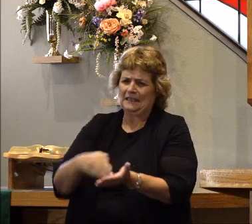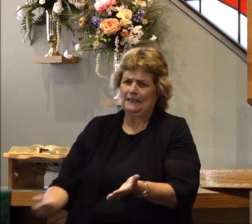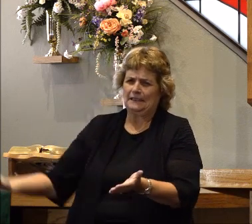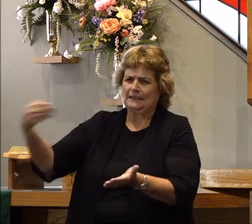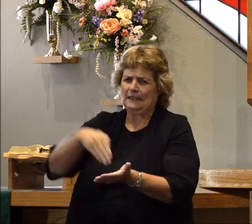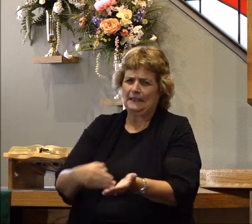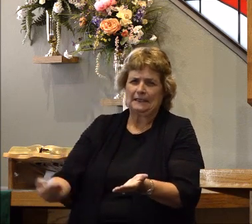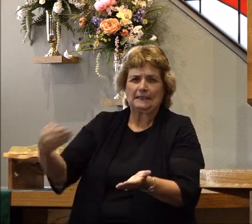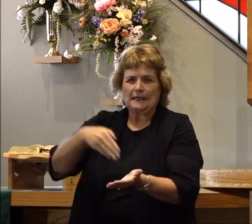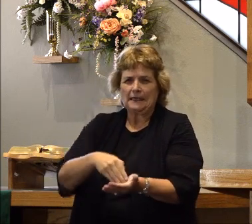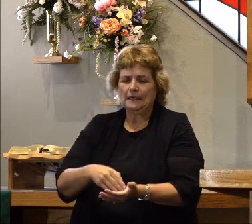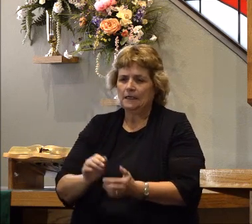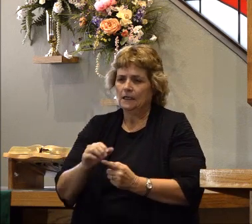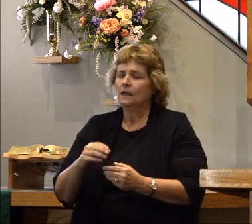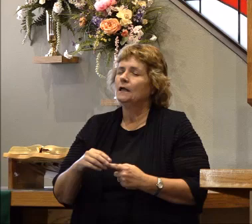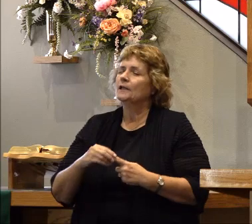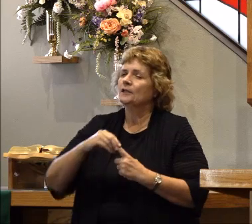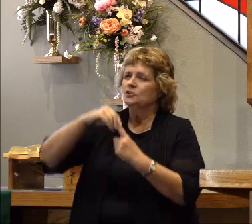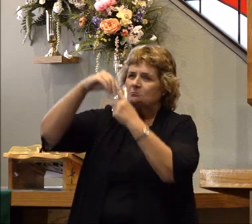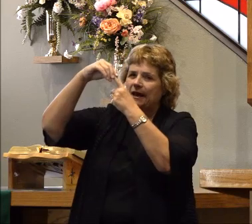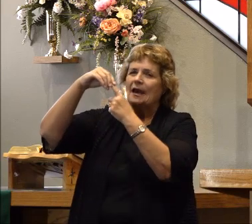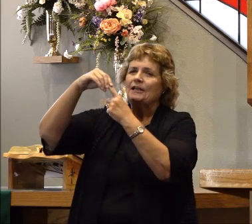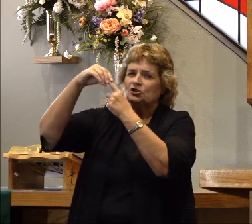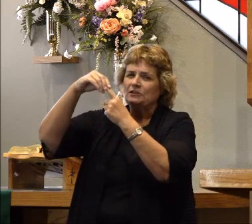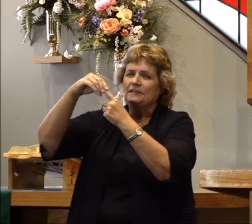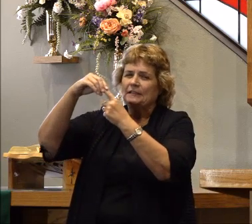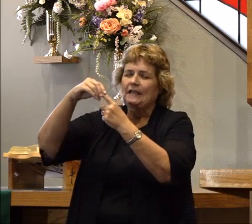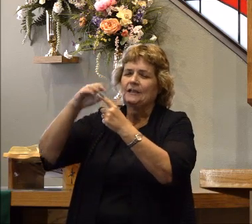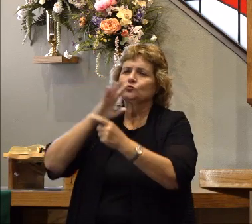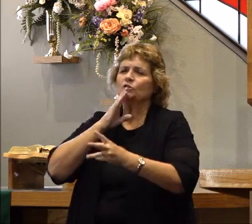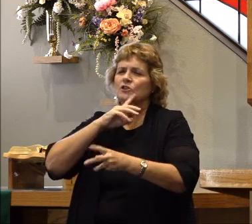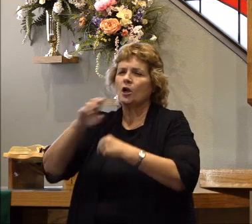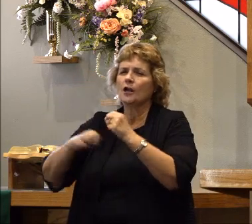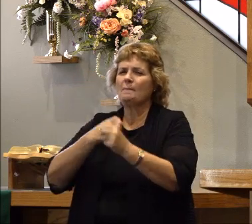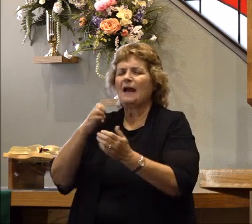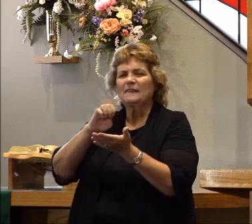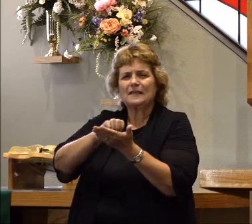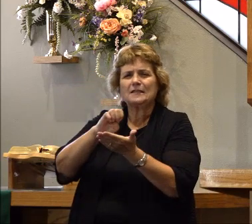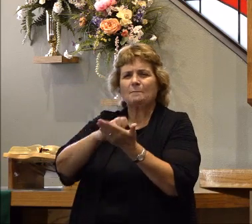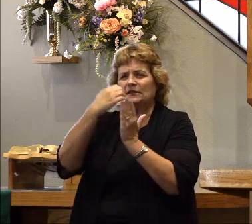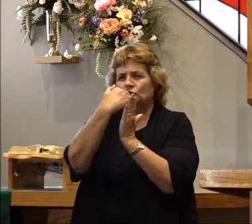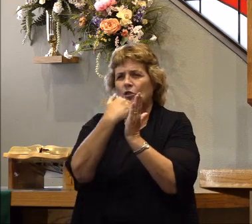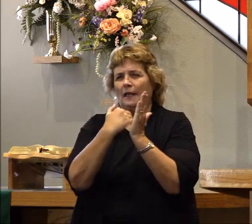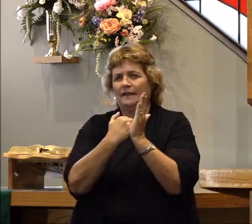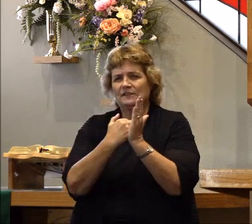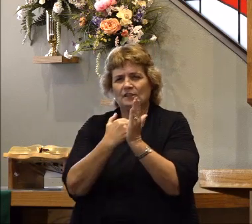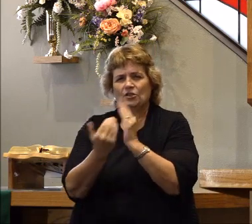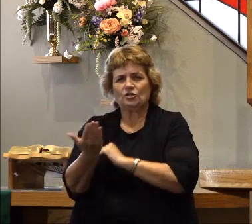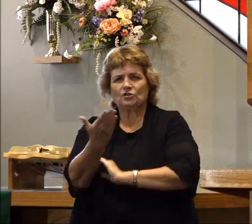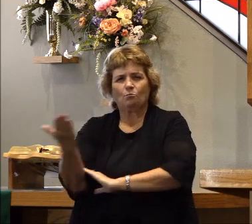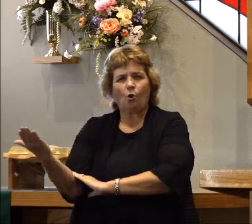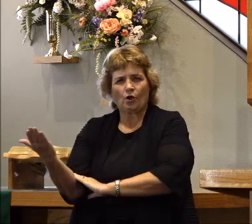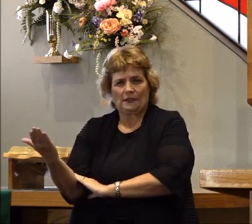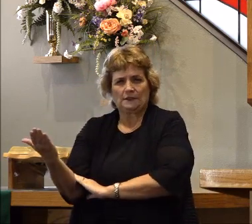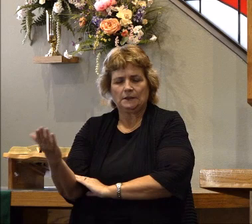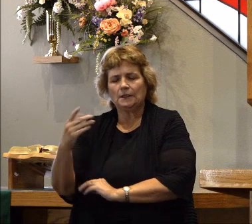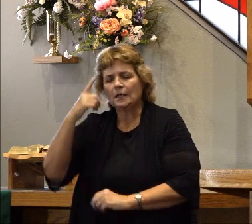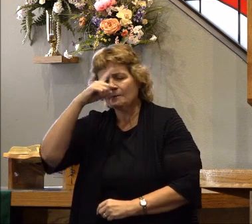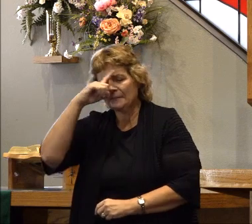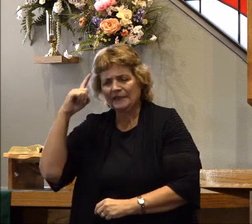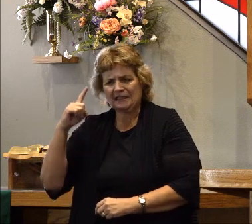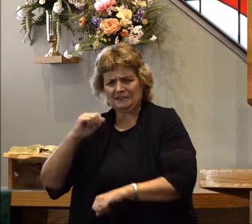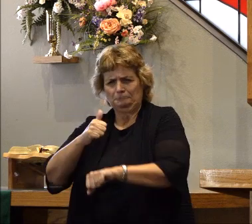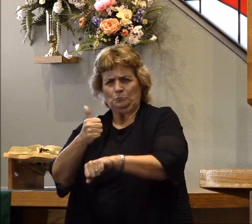get into our epistle lesson this morning, because it forms the framework for understanding